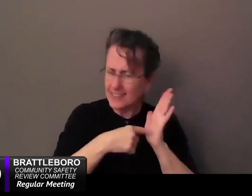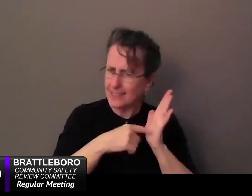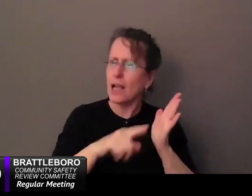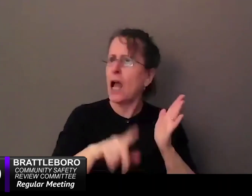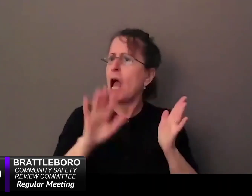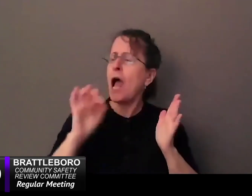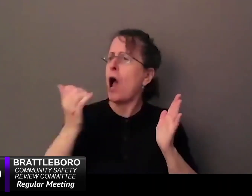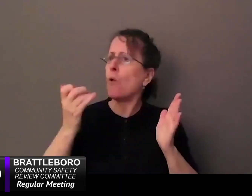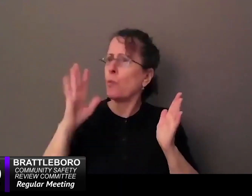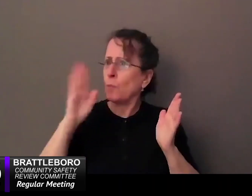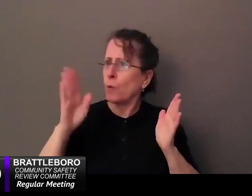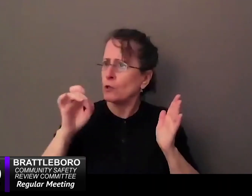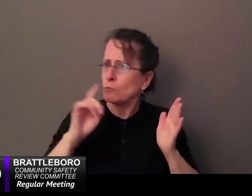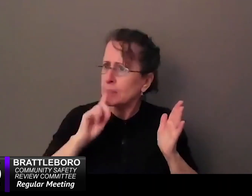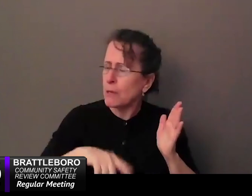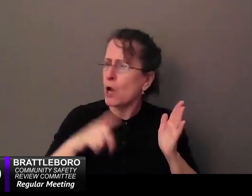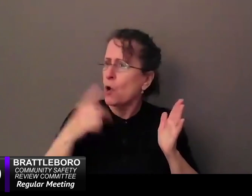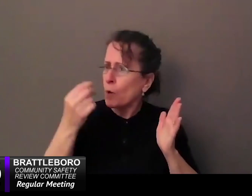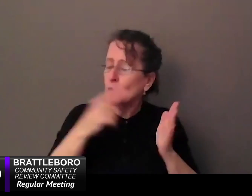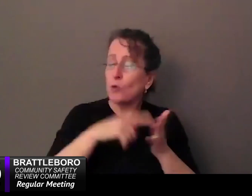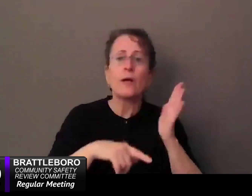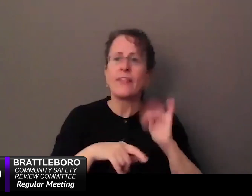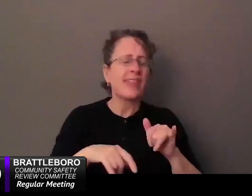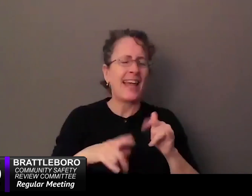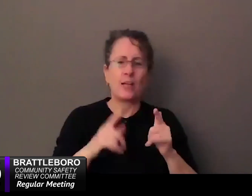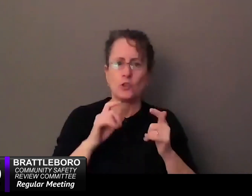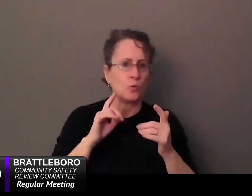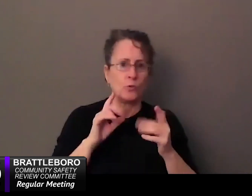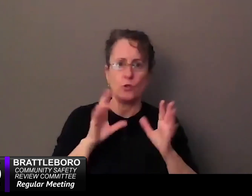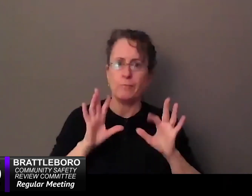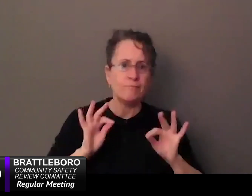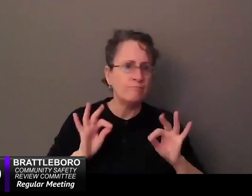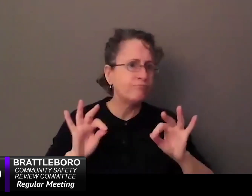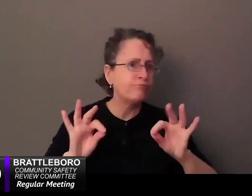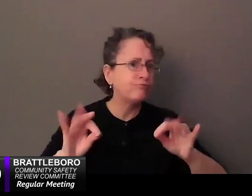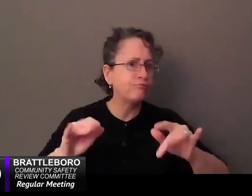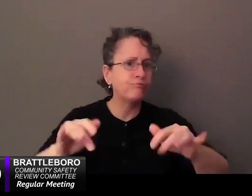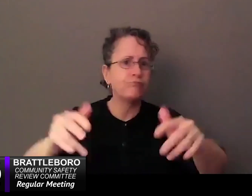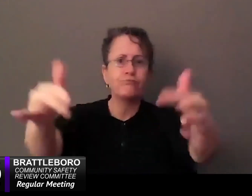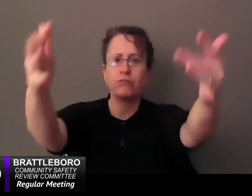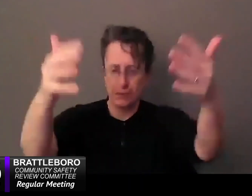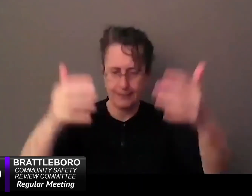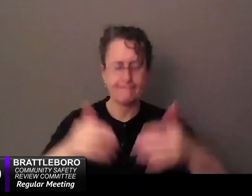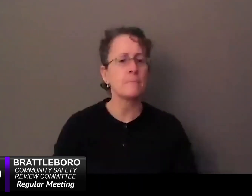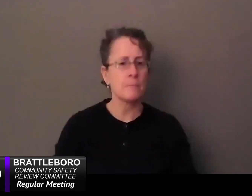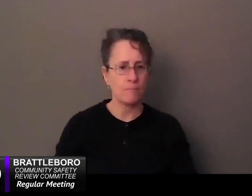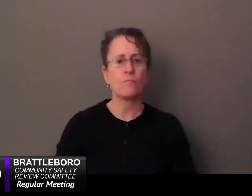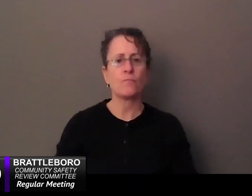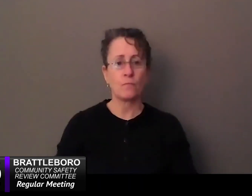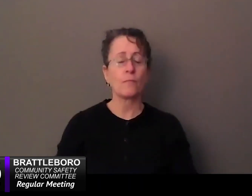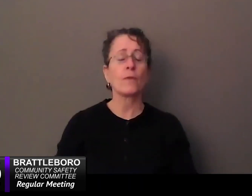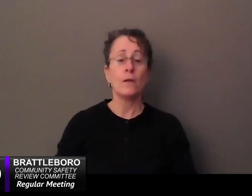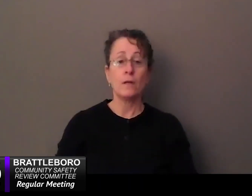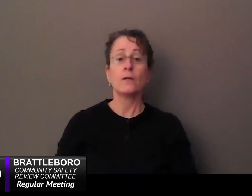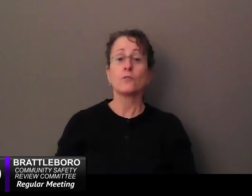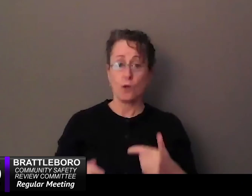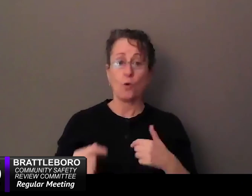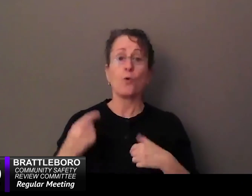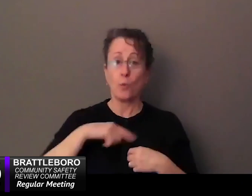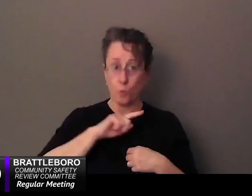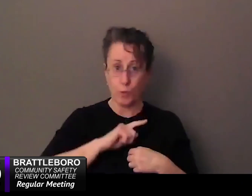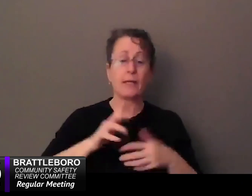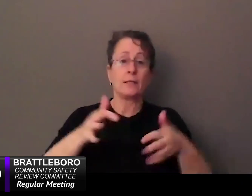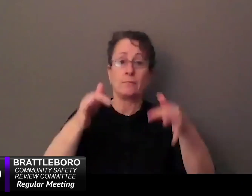scheduled a meeting with we are in the process, I should say, of scheduling the meeting with the